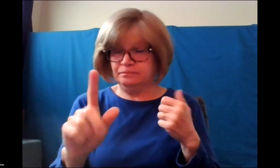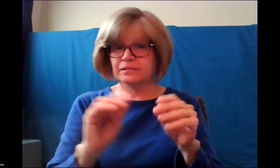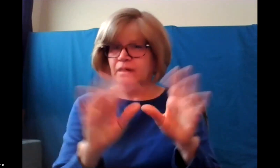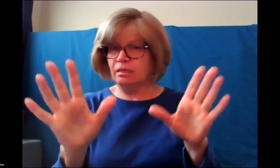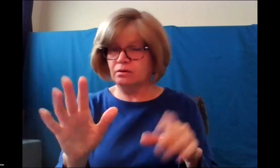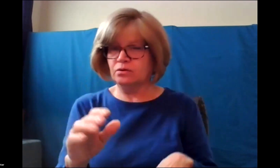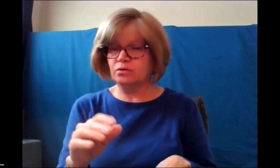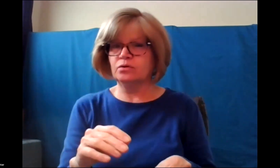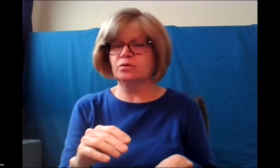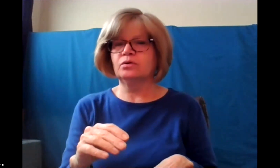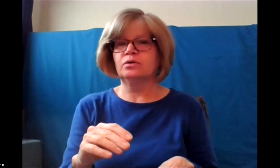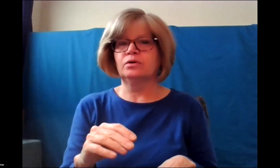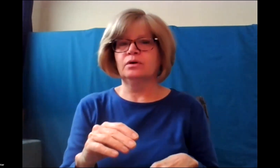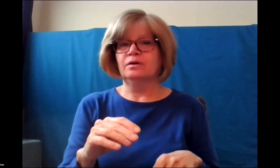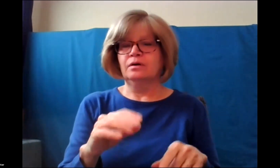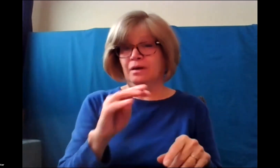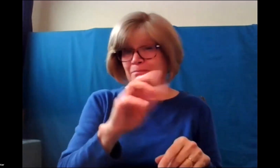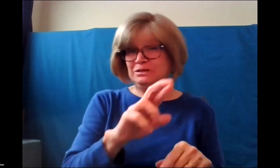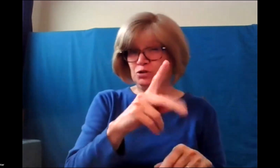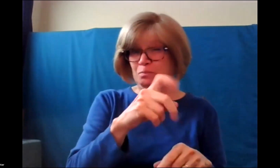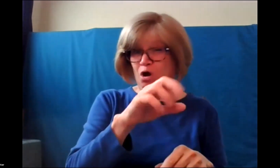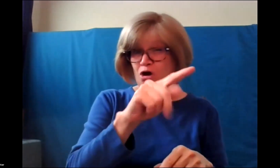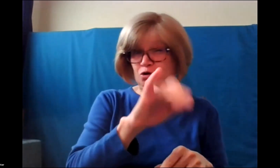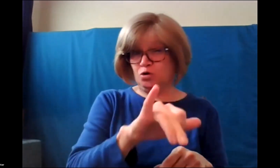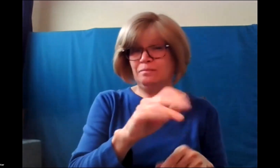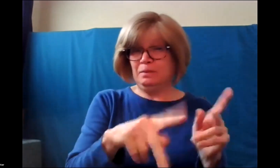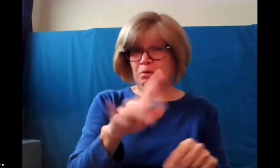Henry Potter and his ilk don't just go away.